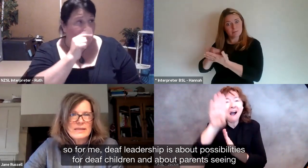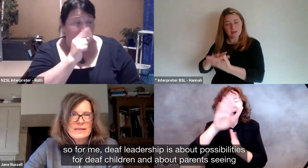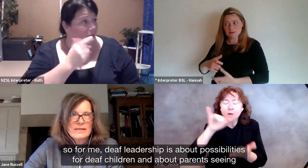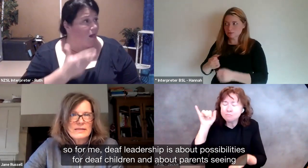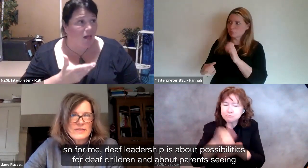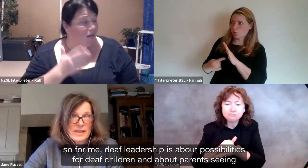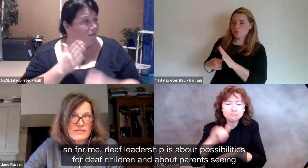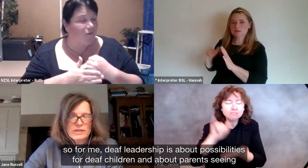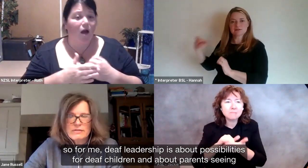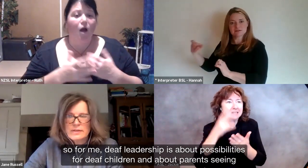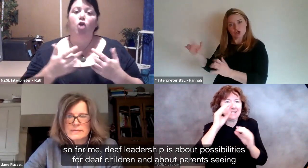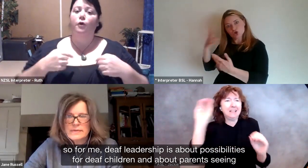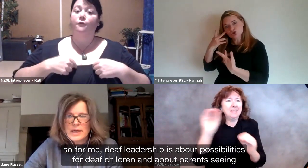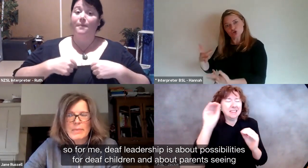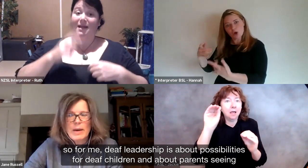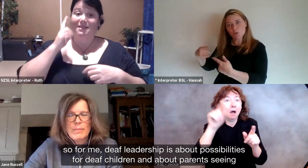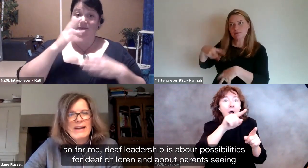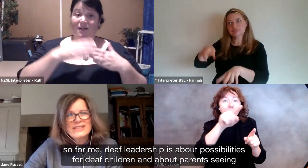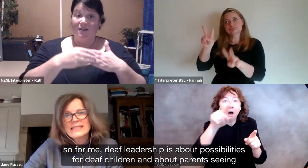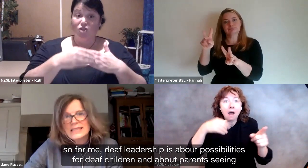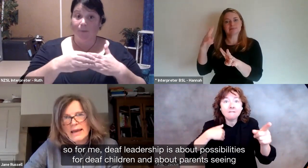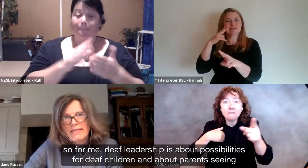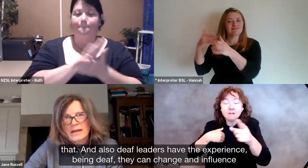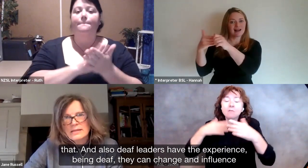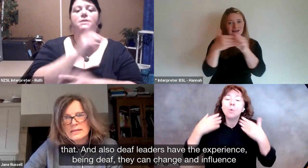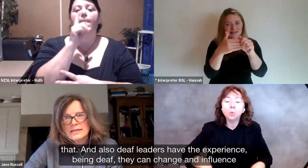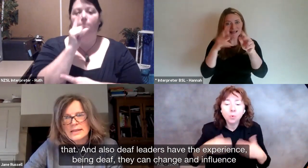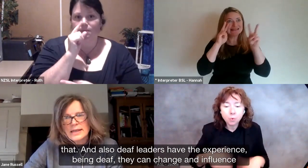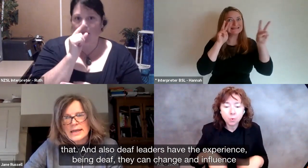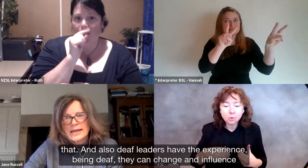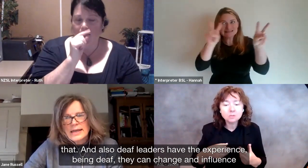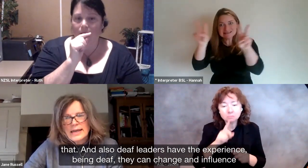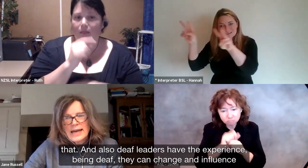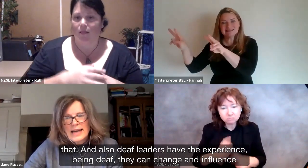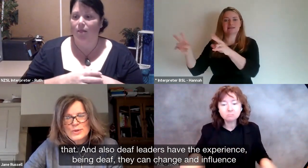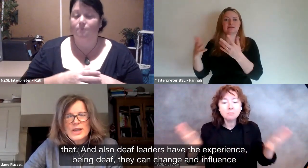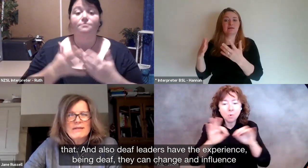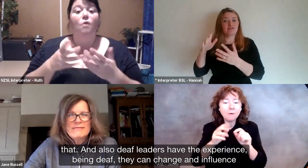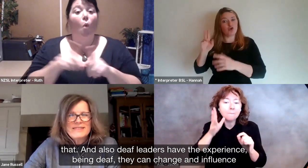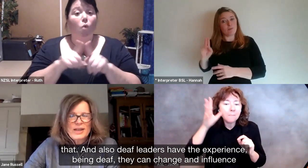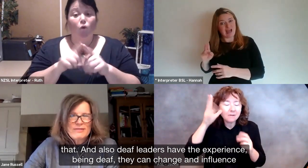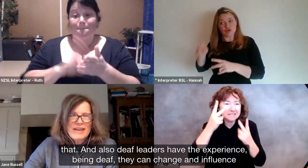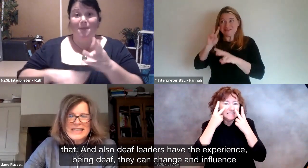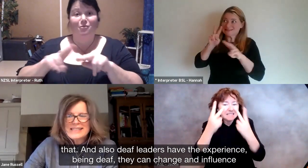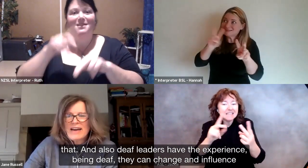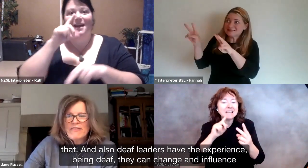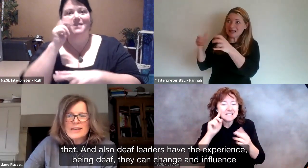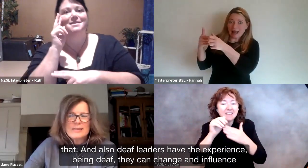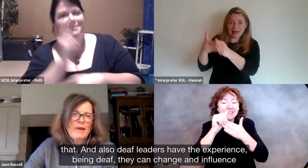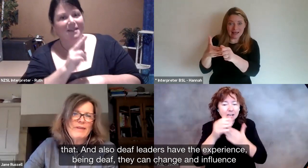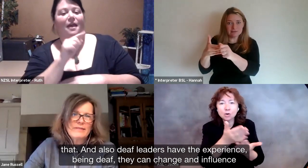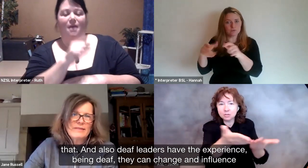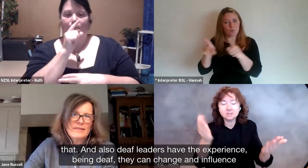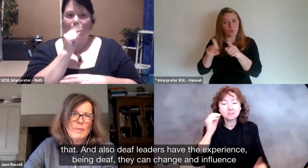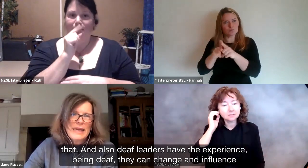possibilities for deaf children, and about parents seeing that. And also, you know, deaf leaders have